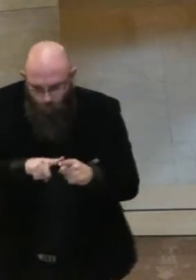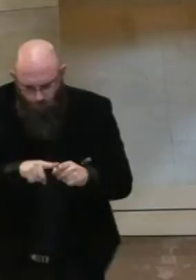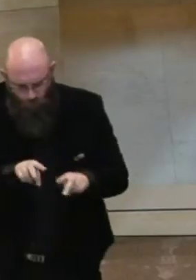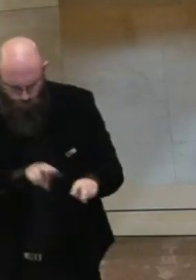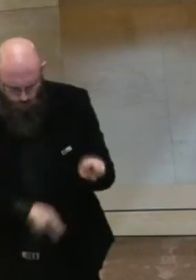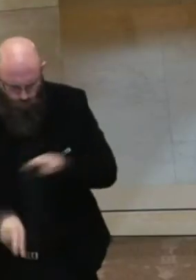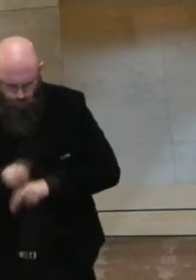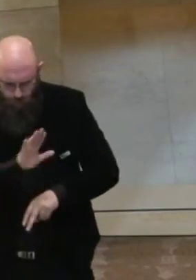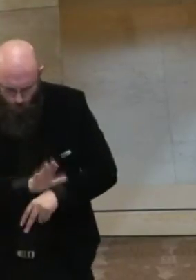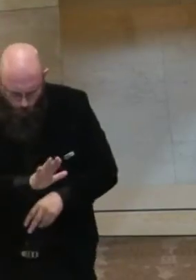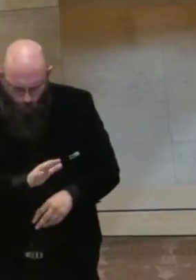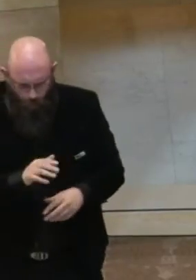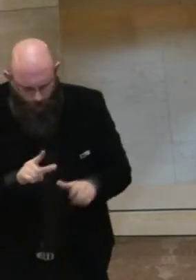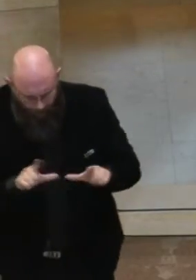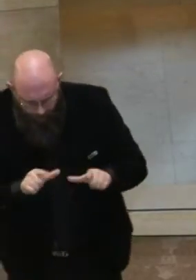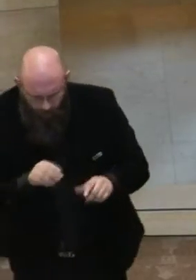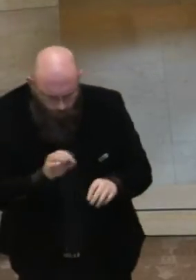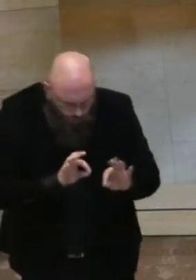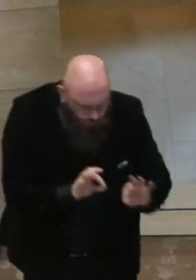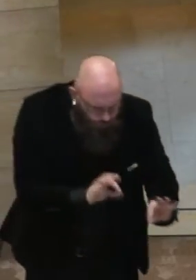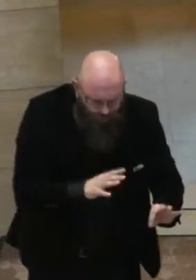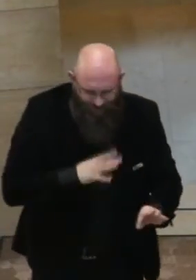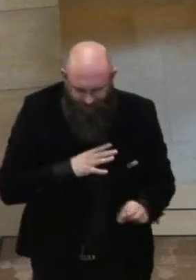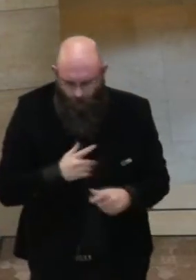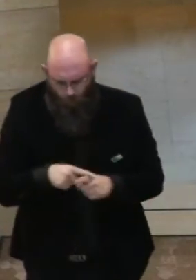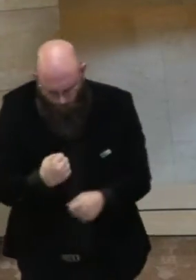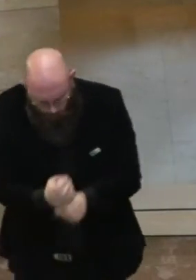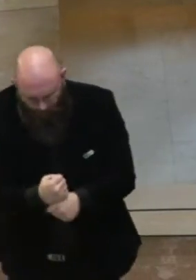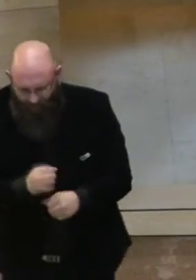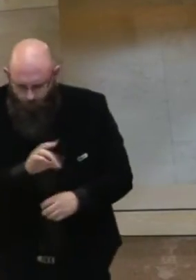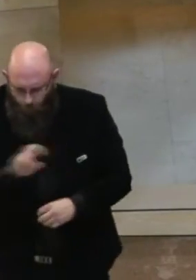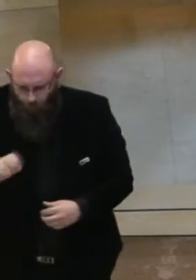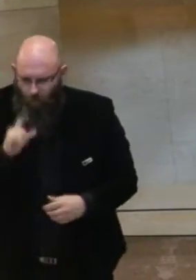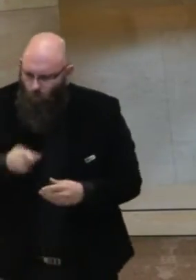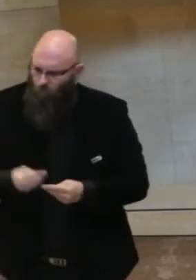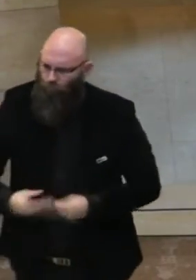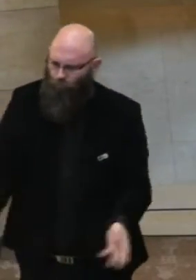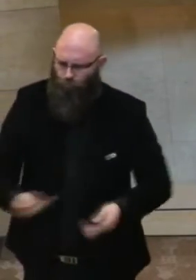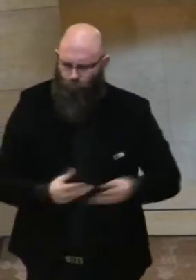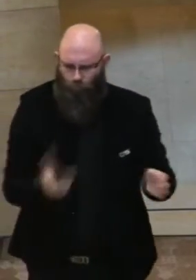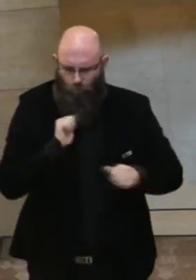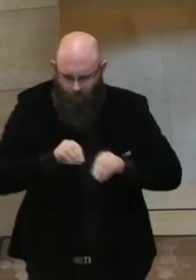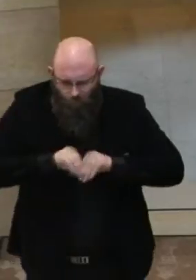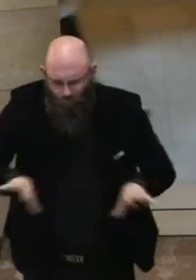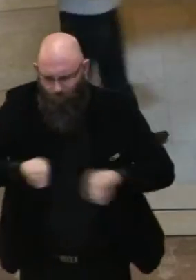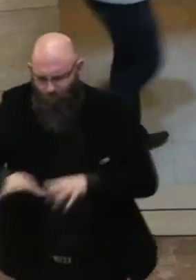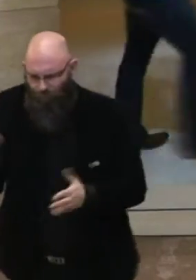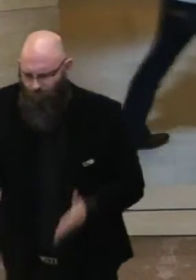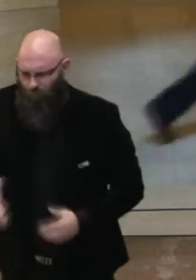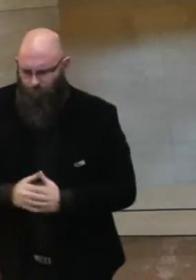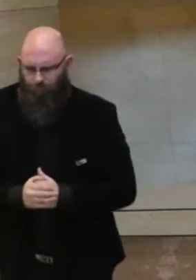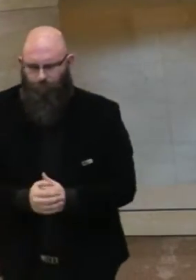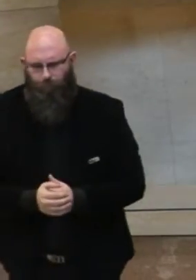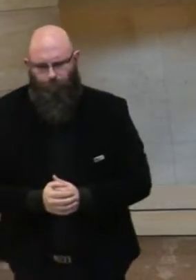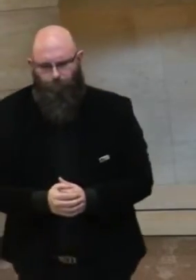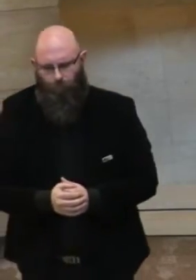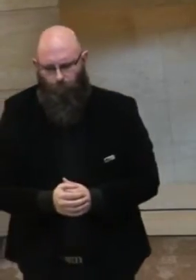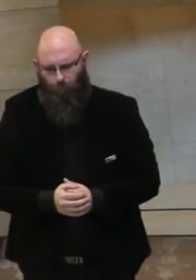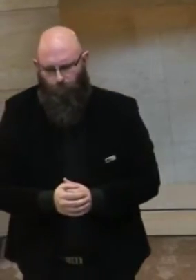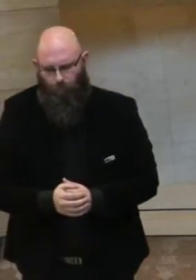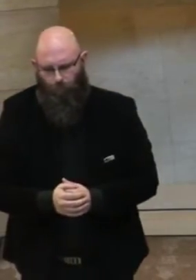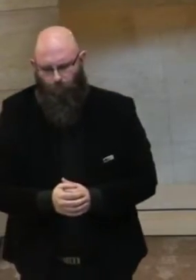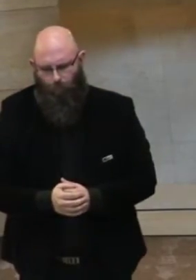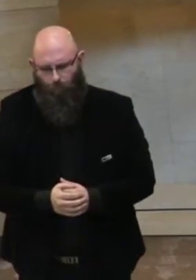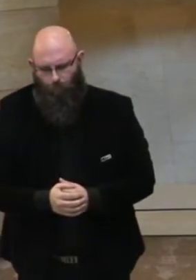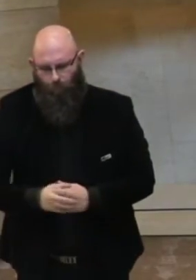product license-free to licensed distributors. And maybe it's okay for the